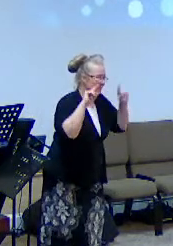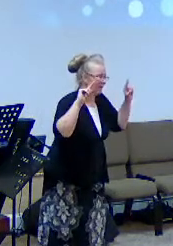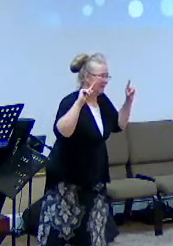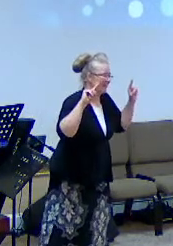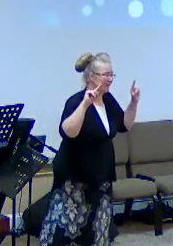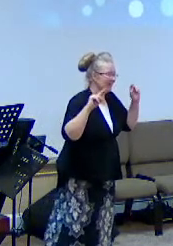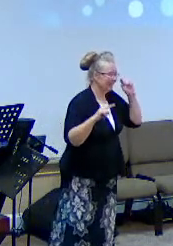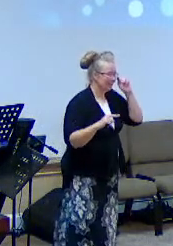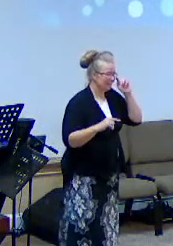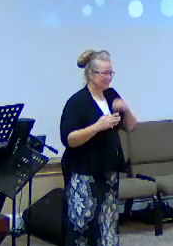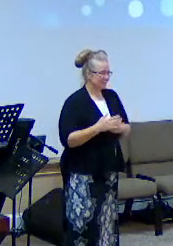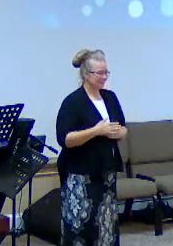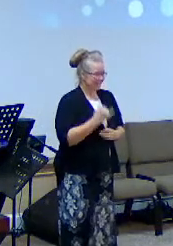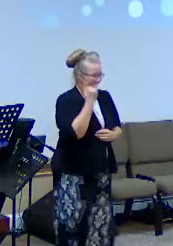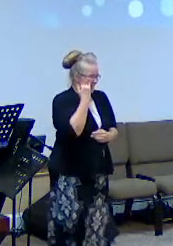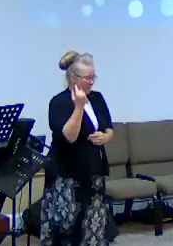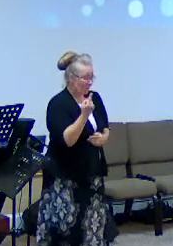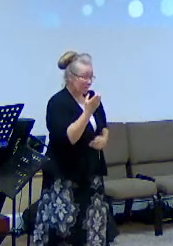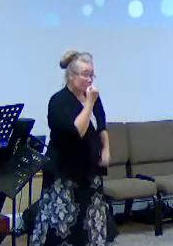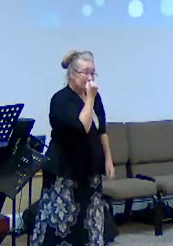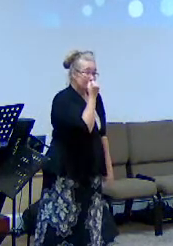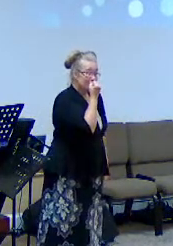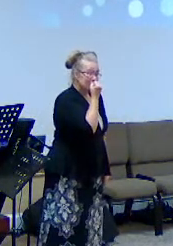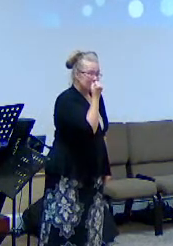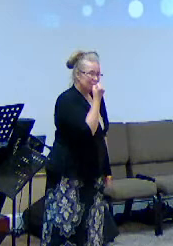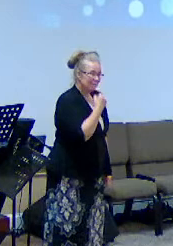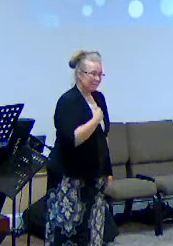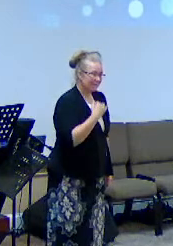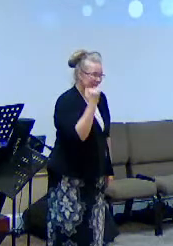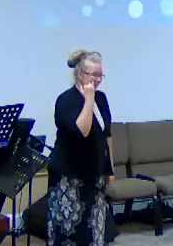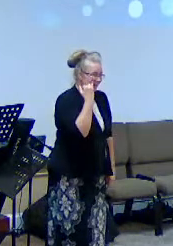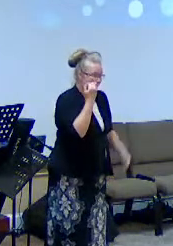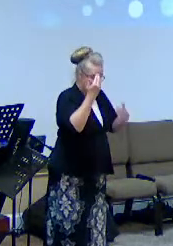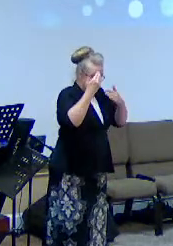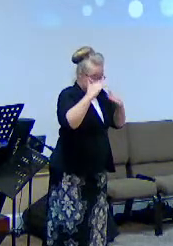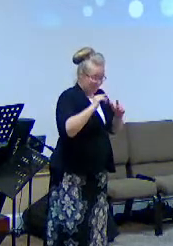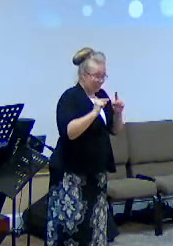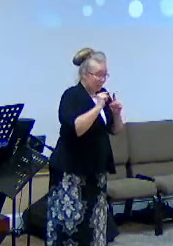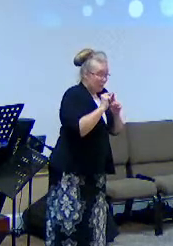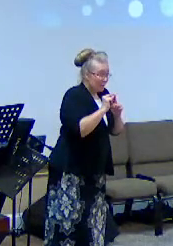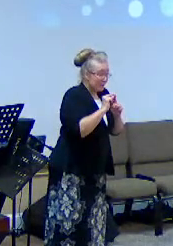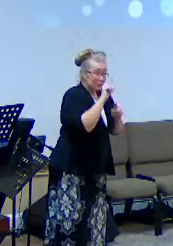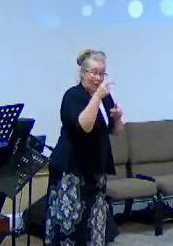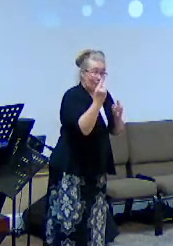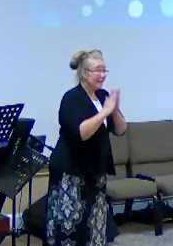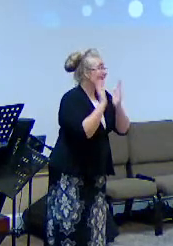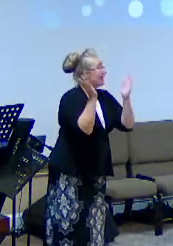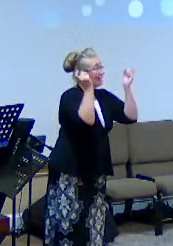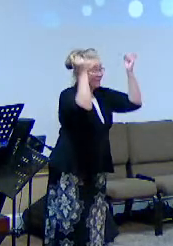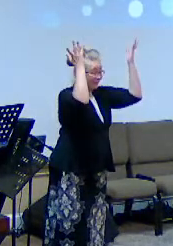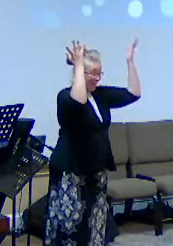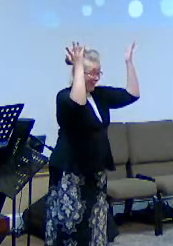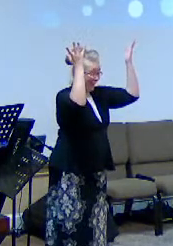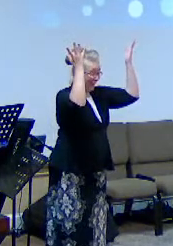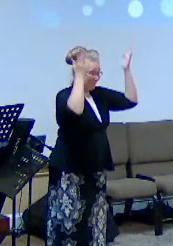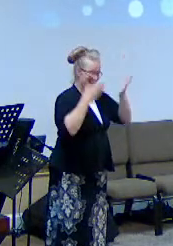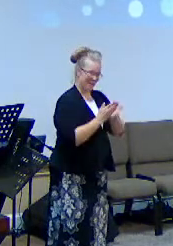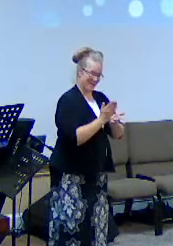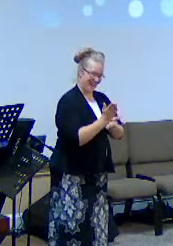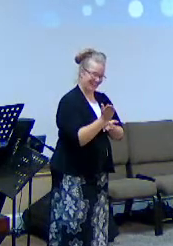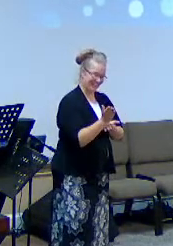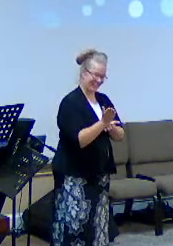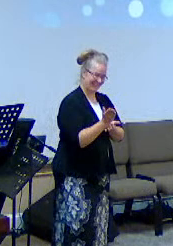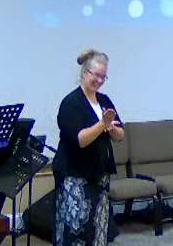just, hallelujah. If we can just limit our words to hallelujah sometimes, it'll be all right.